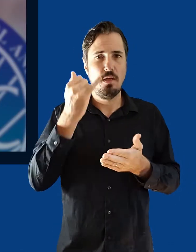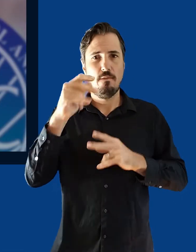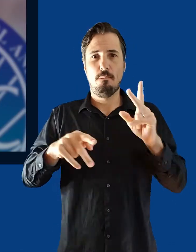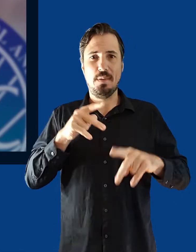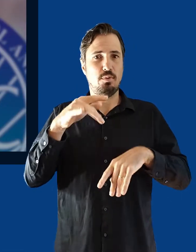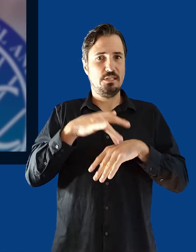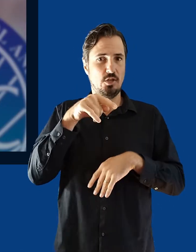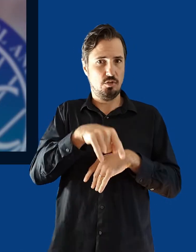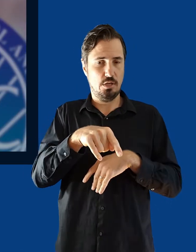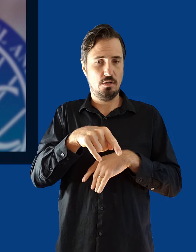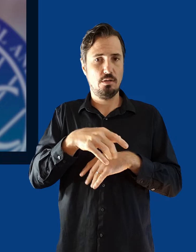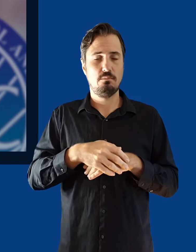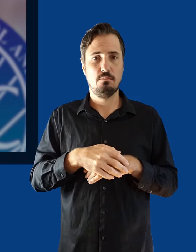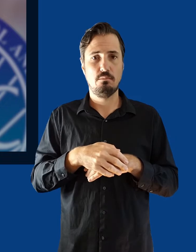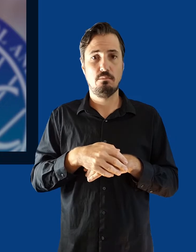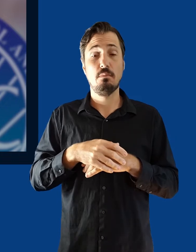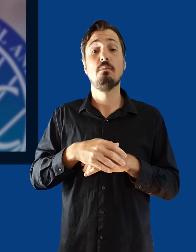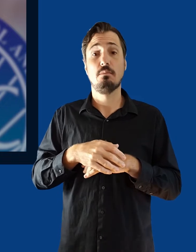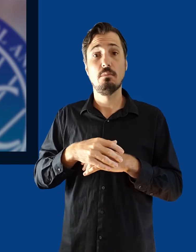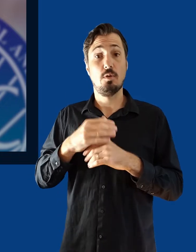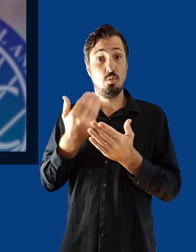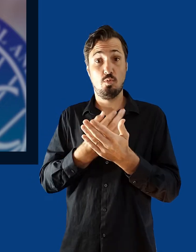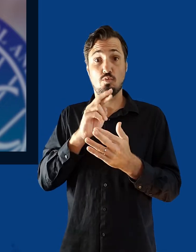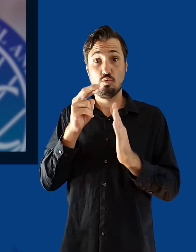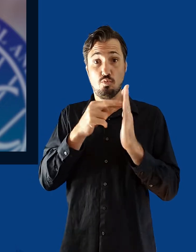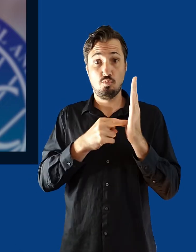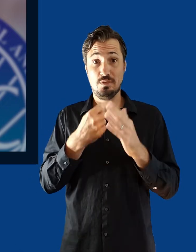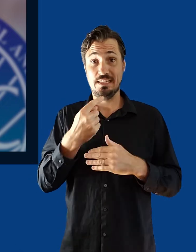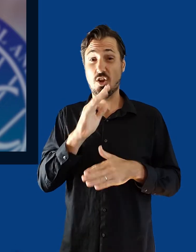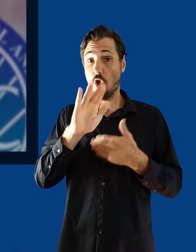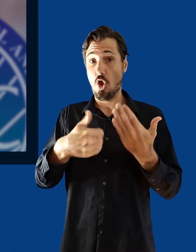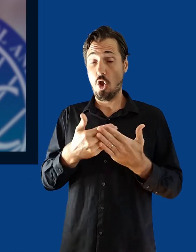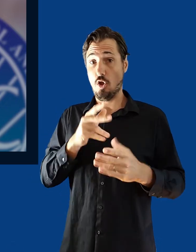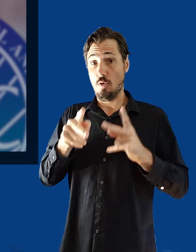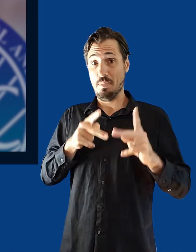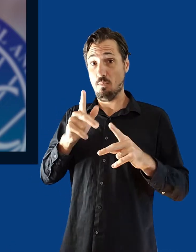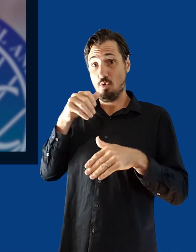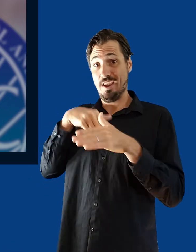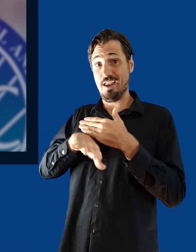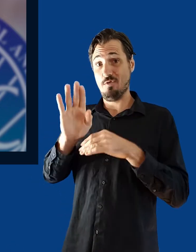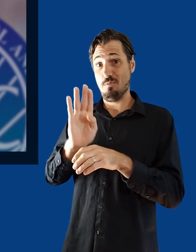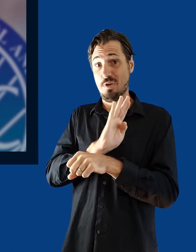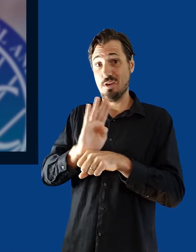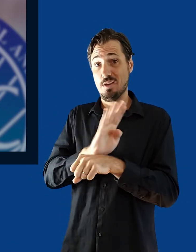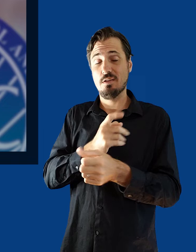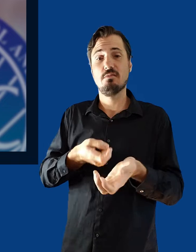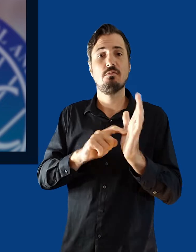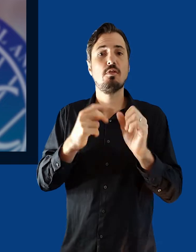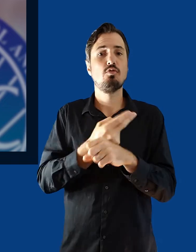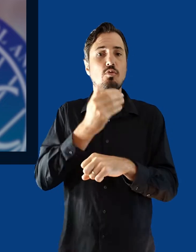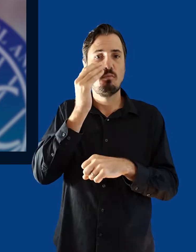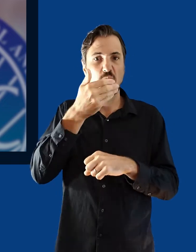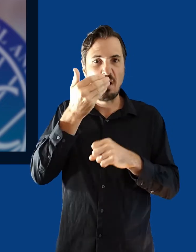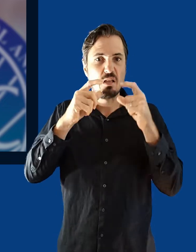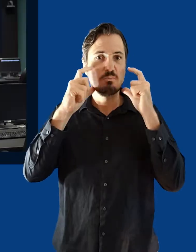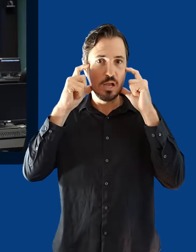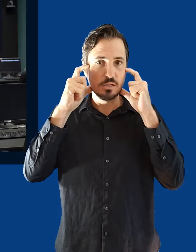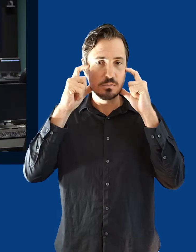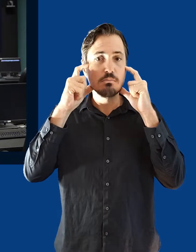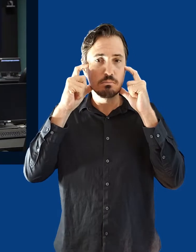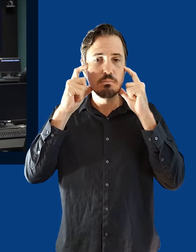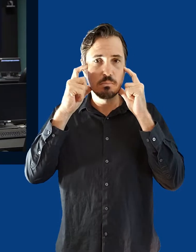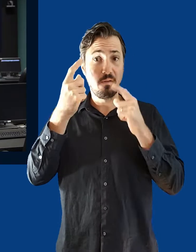wear a face covering while entering a business. This one is nothing new to us, folks, as we've been doing that for several days now.